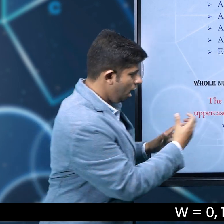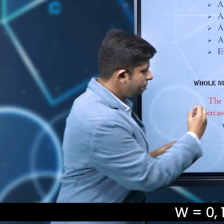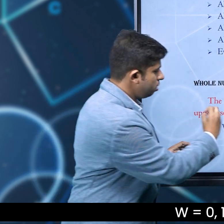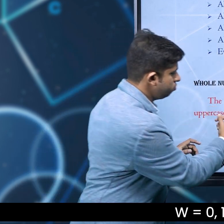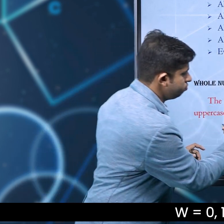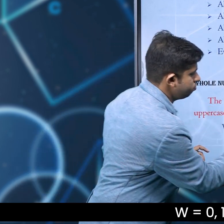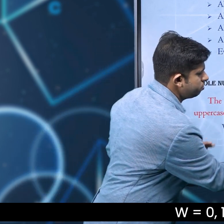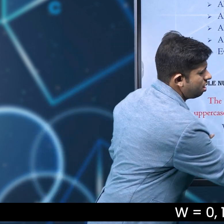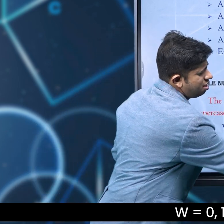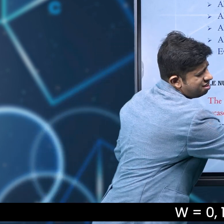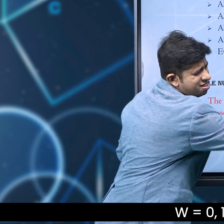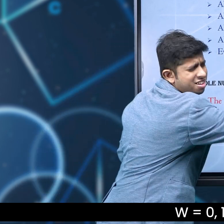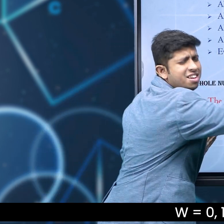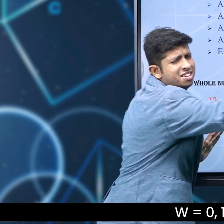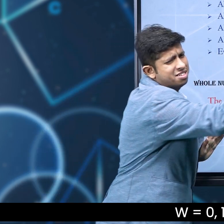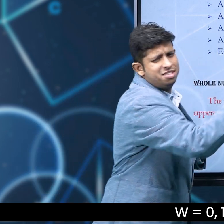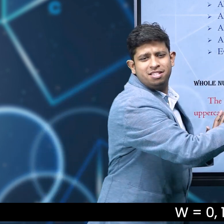0, 1, 2, 3 and so on.